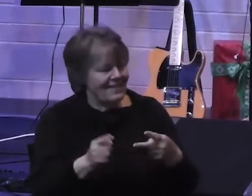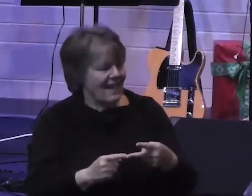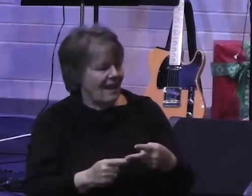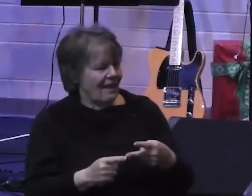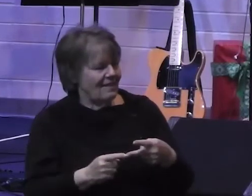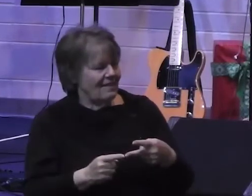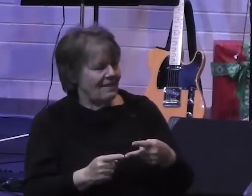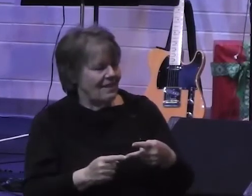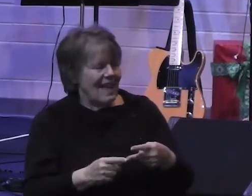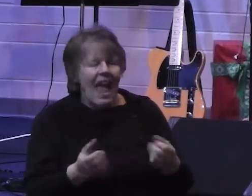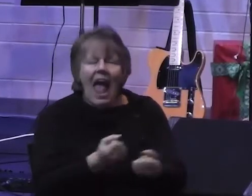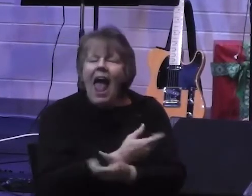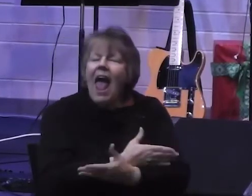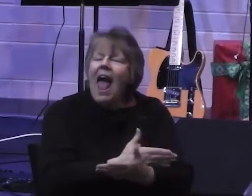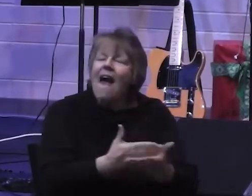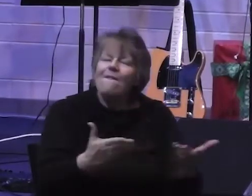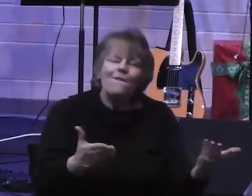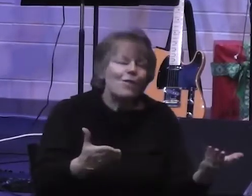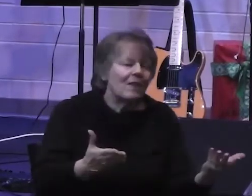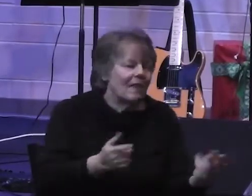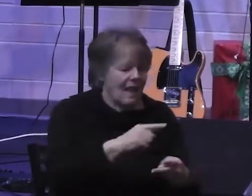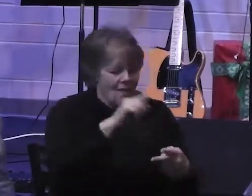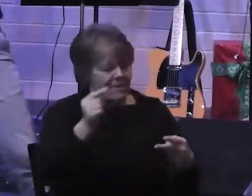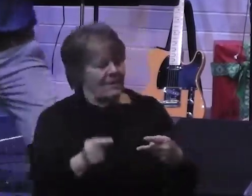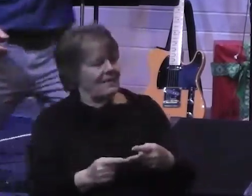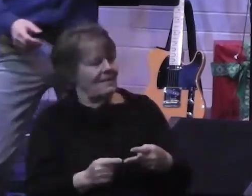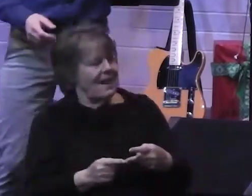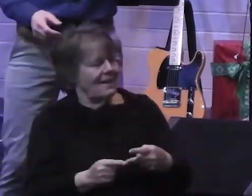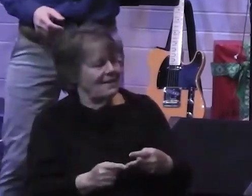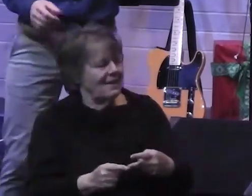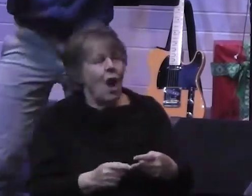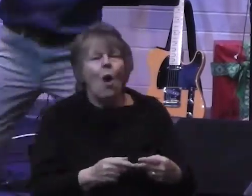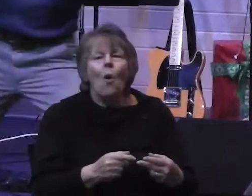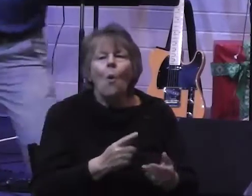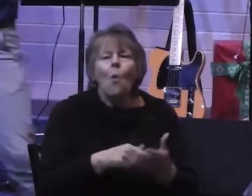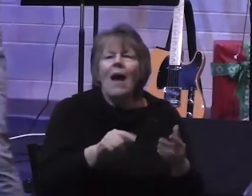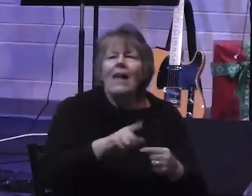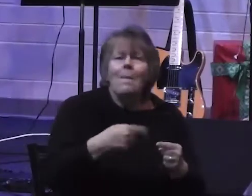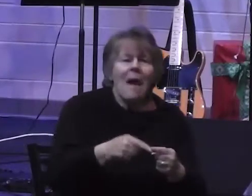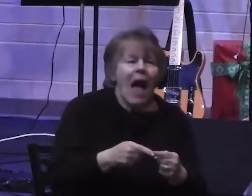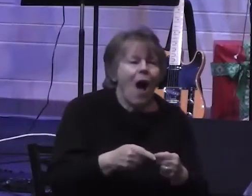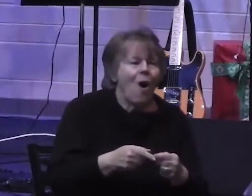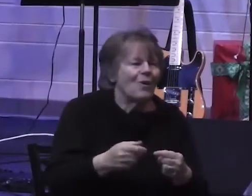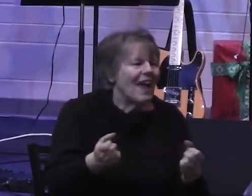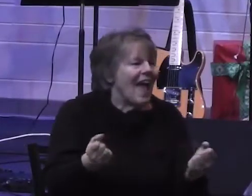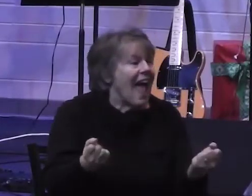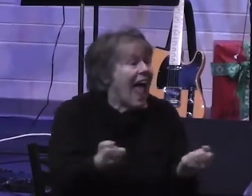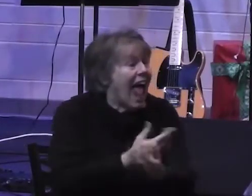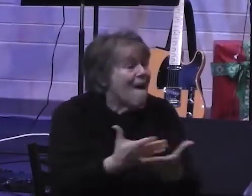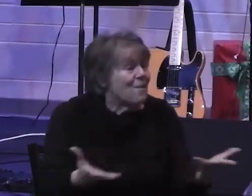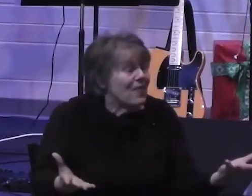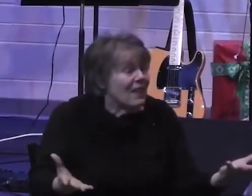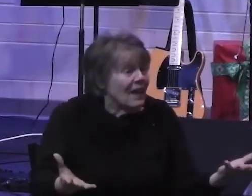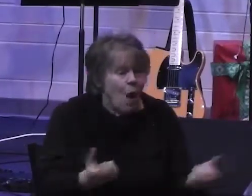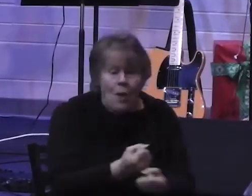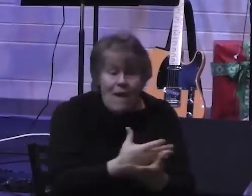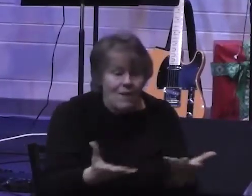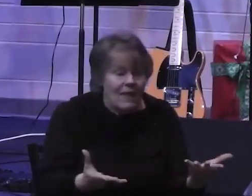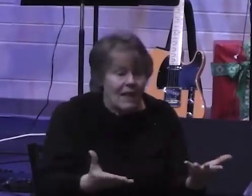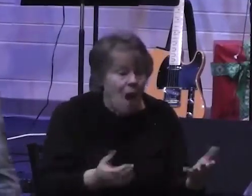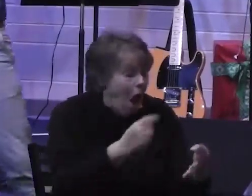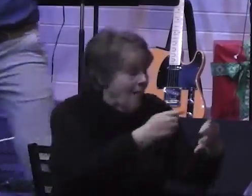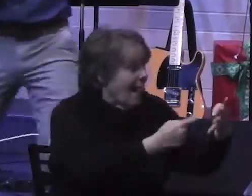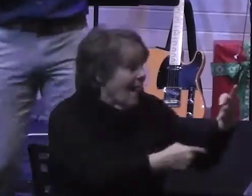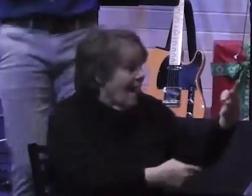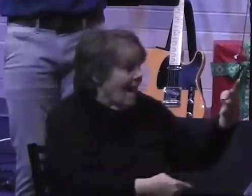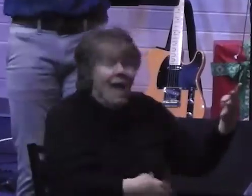that. Everything else comes second to that. Yeah, but what about everything else comes